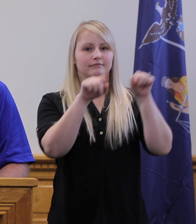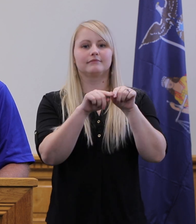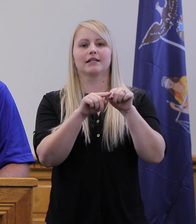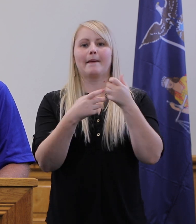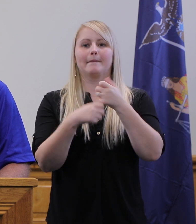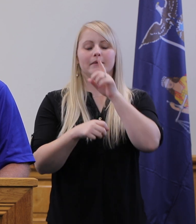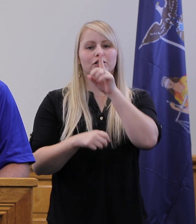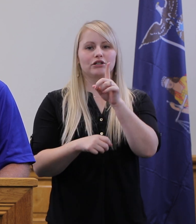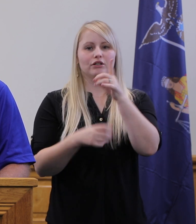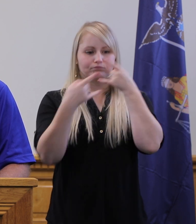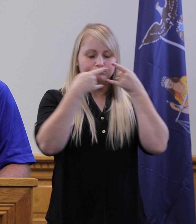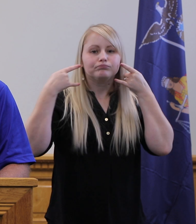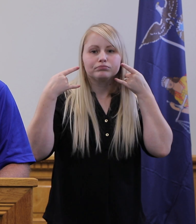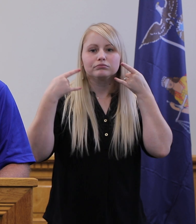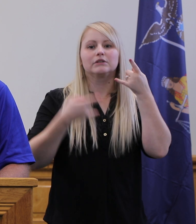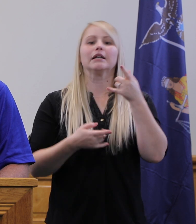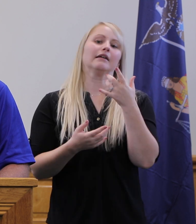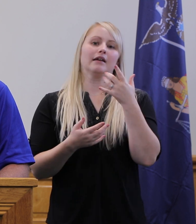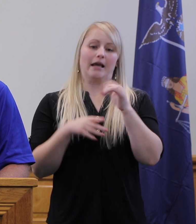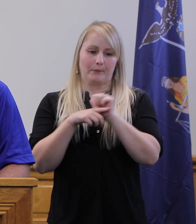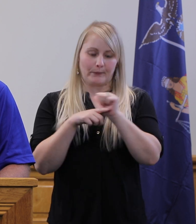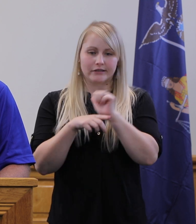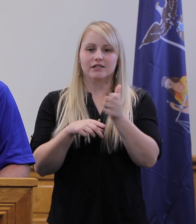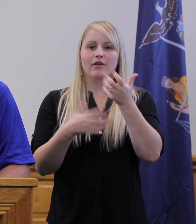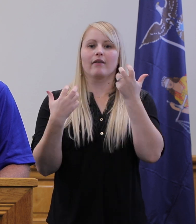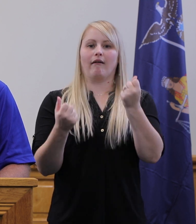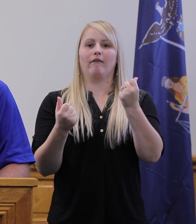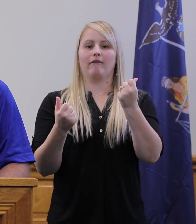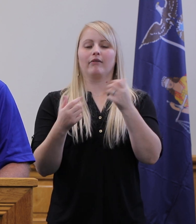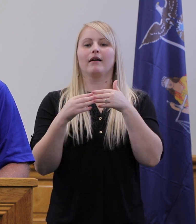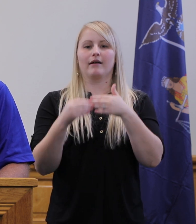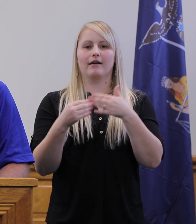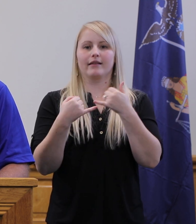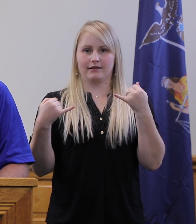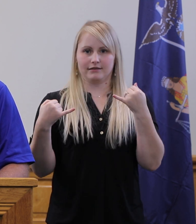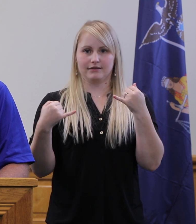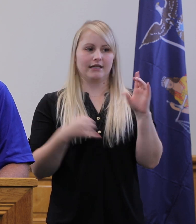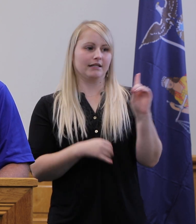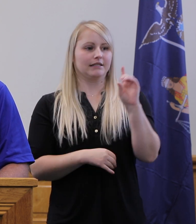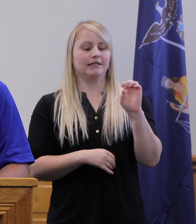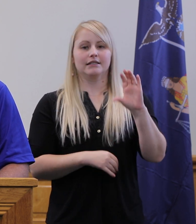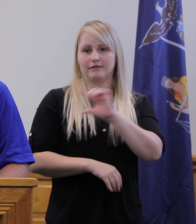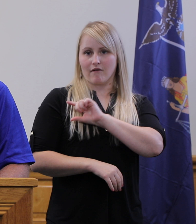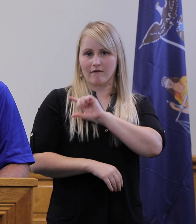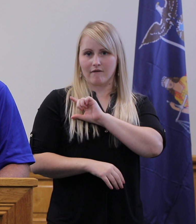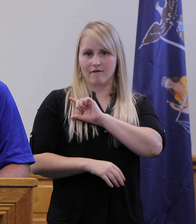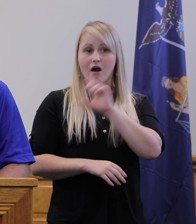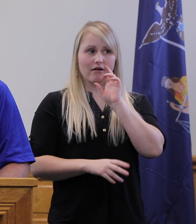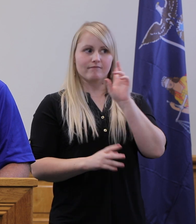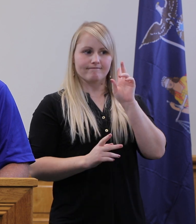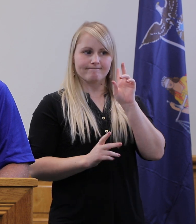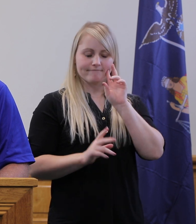wear your masks, and practice other health and ethical angling guidelines. DEC officers are engaging visiting